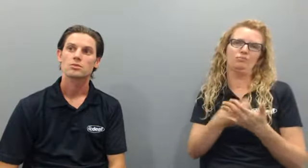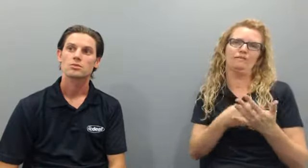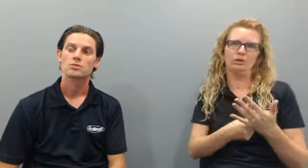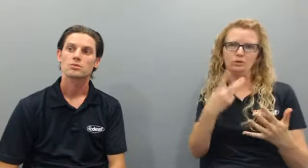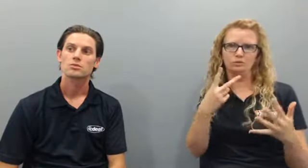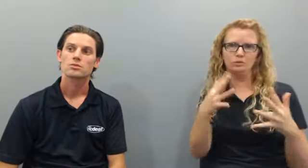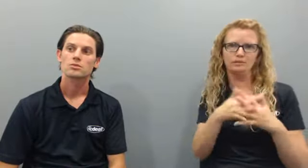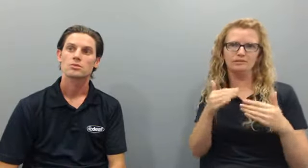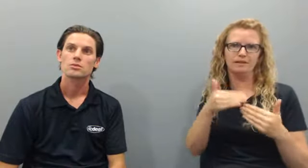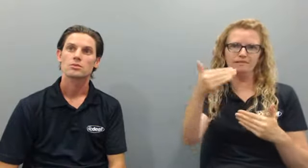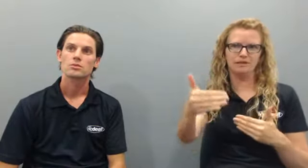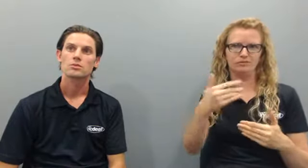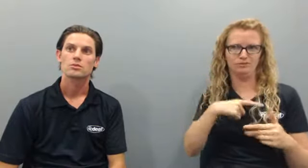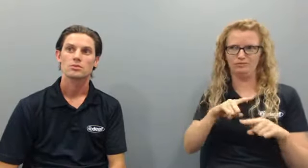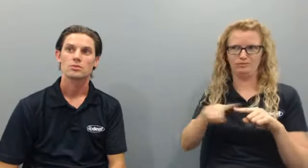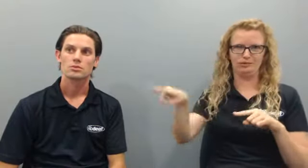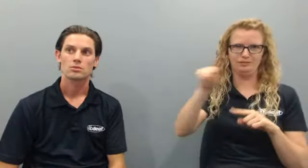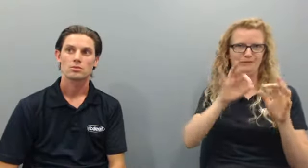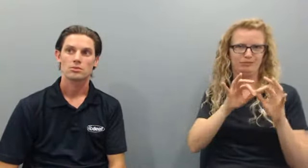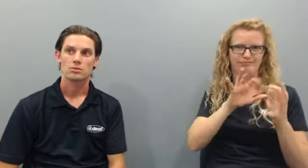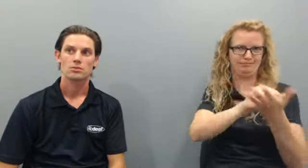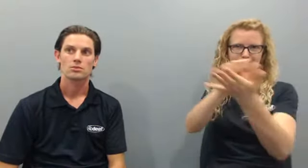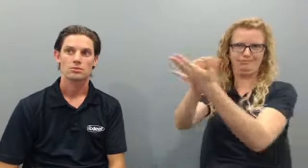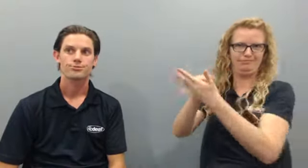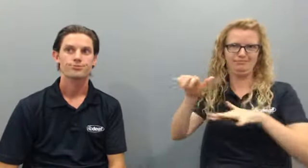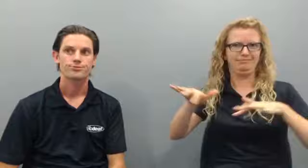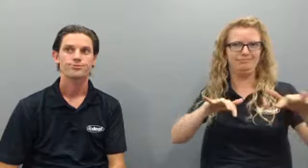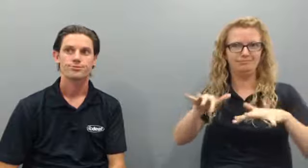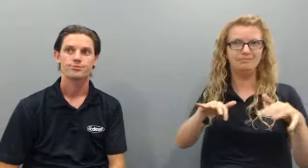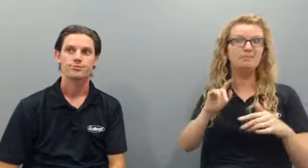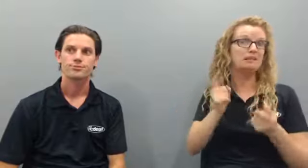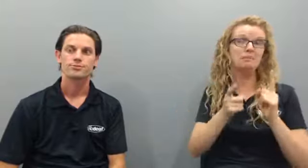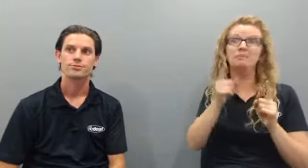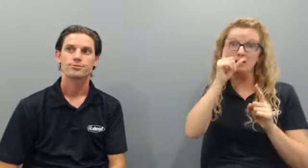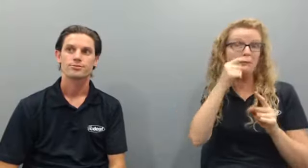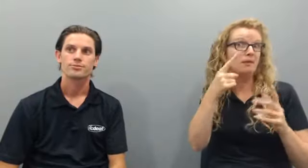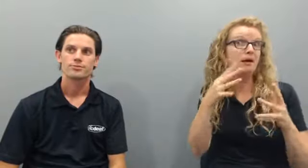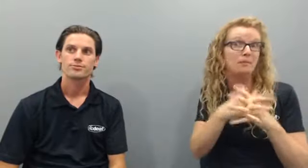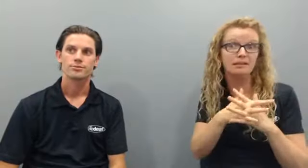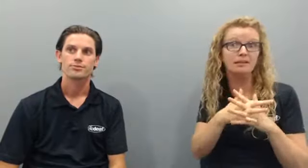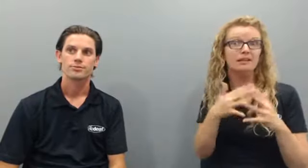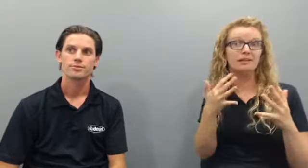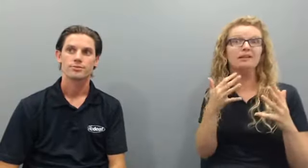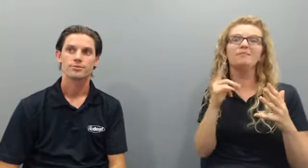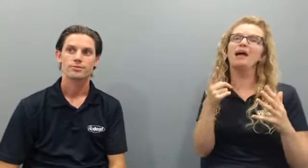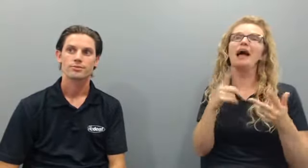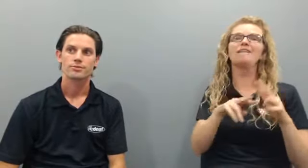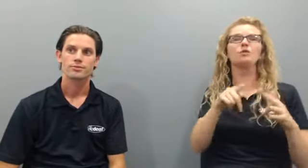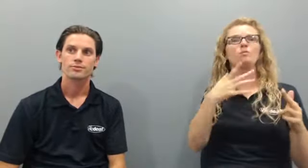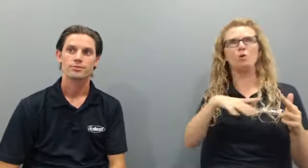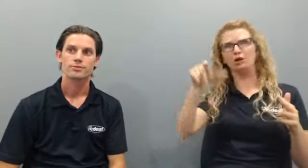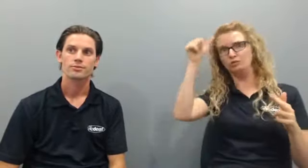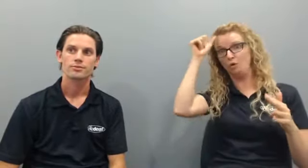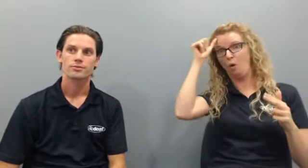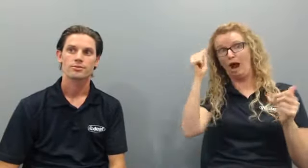interpreting agencies' preference is that you book 2 weeks in advance because the supply and demand is outweighed. So if you